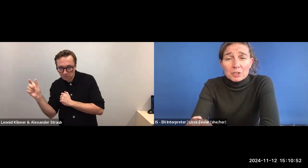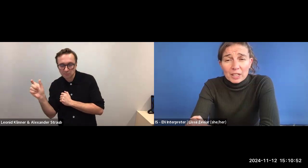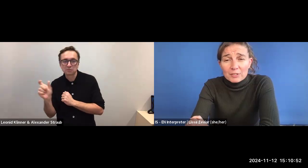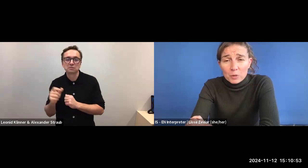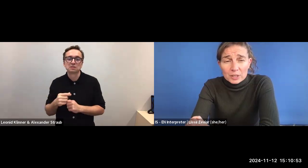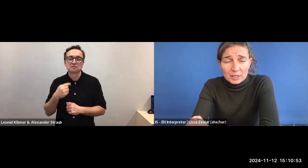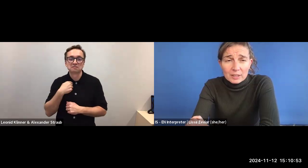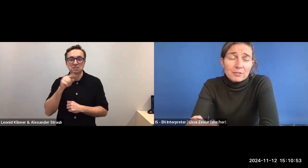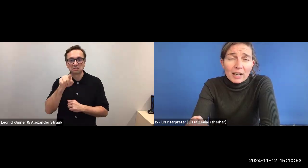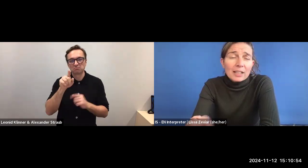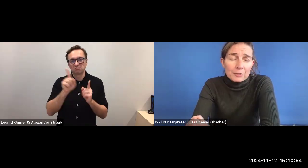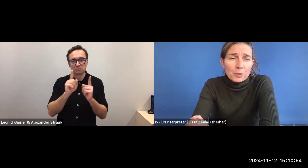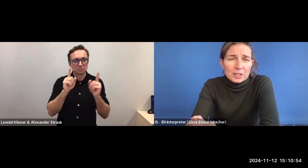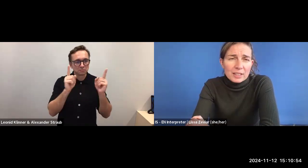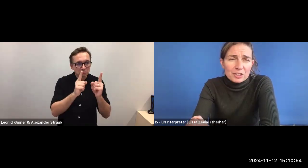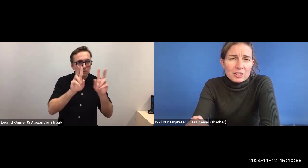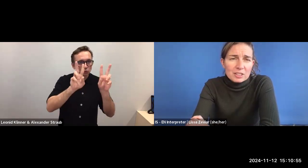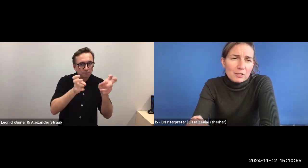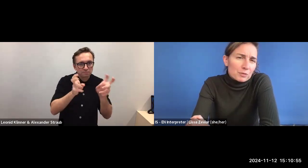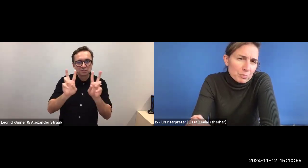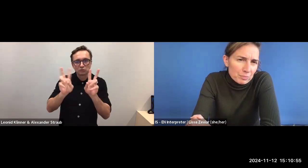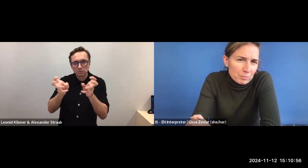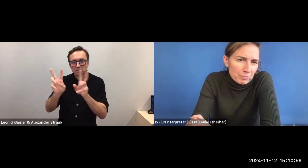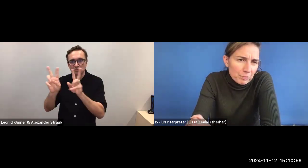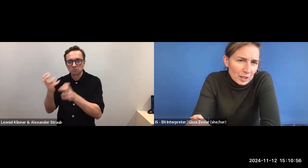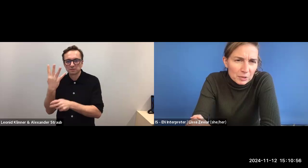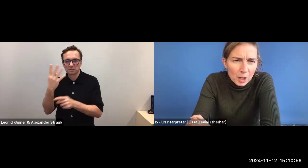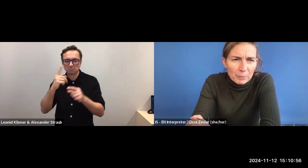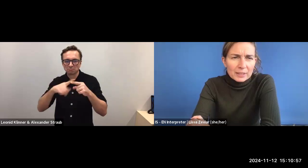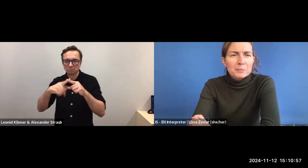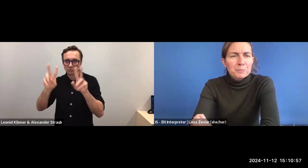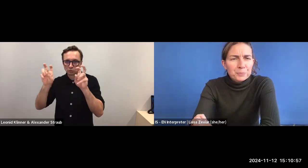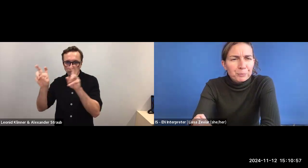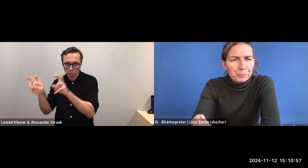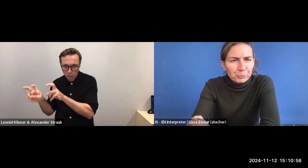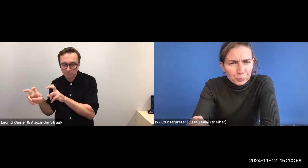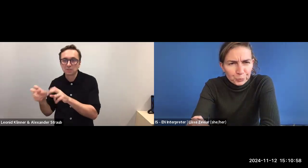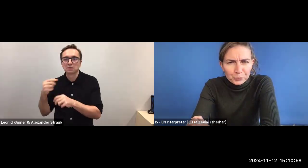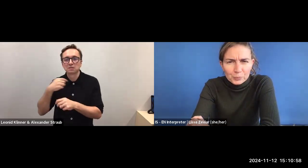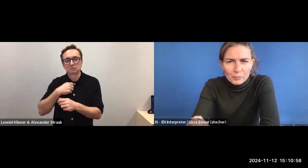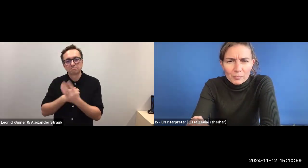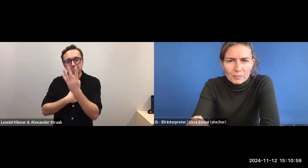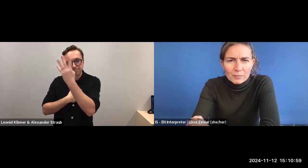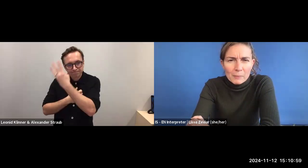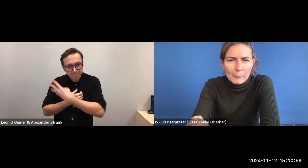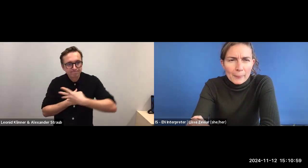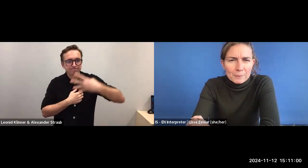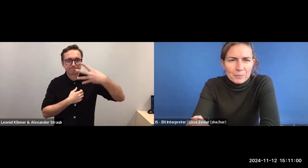We then created 4 selections of possible topics.